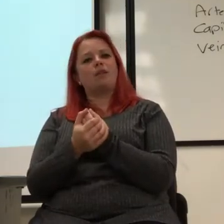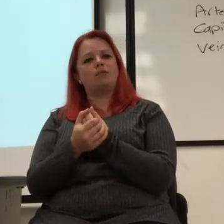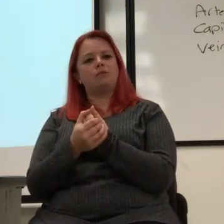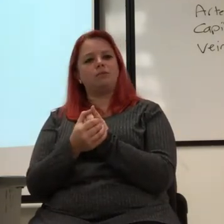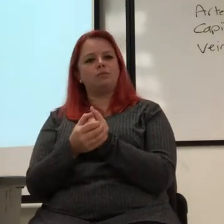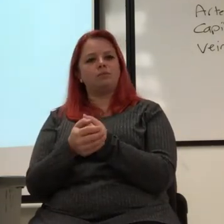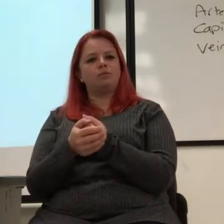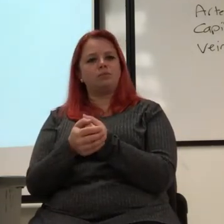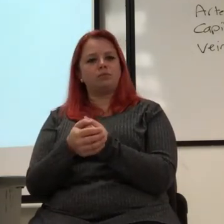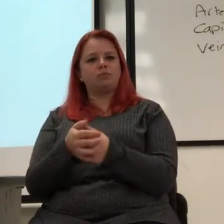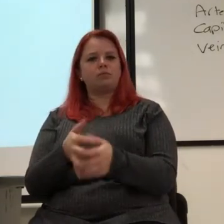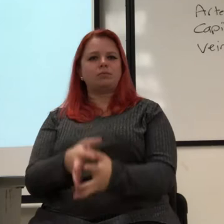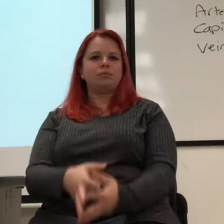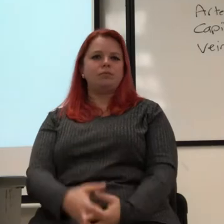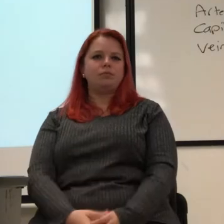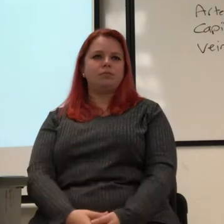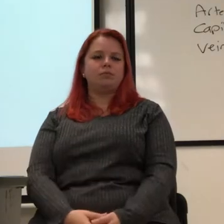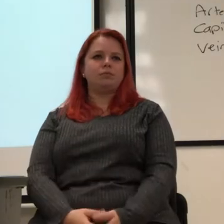spent blood